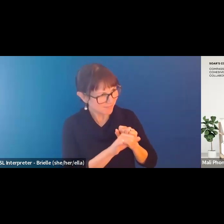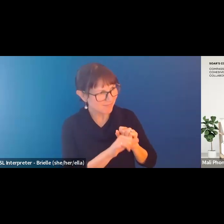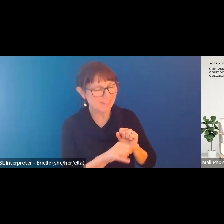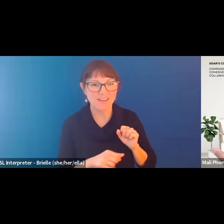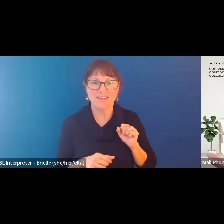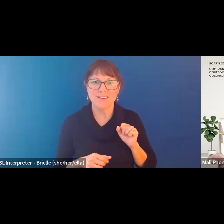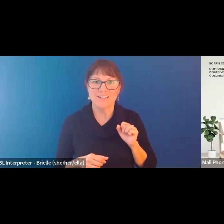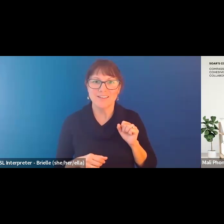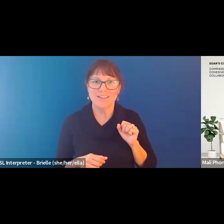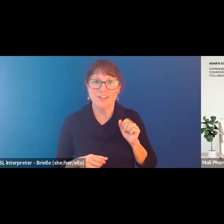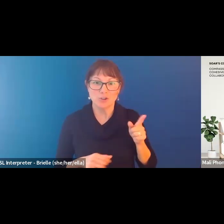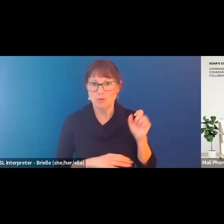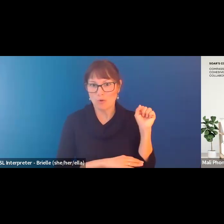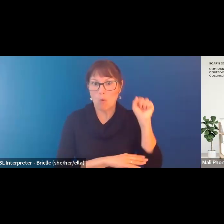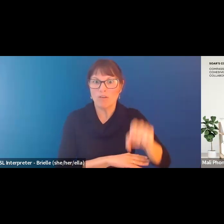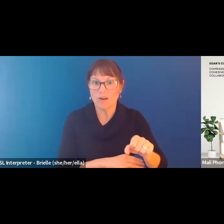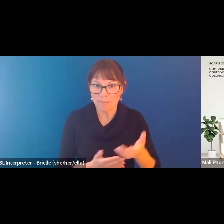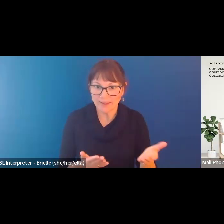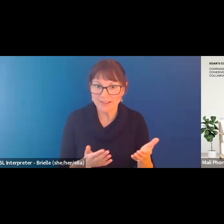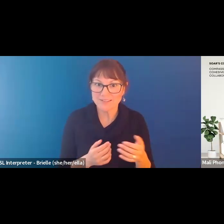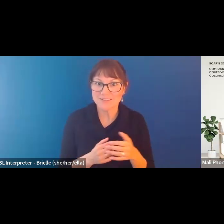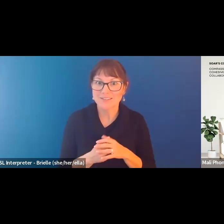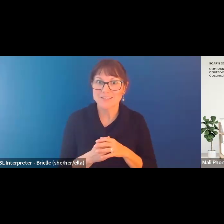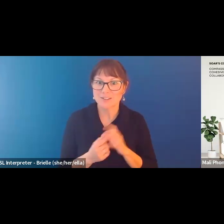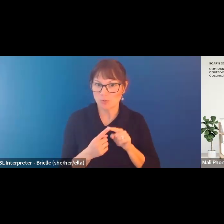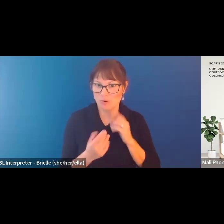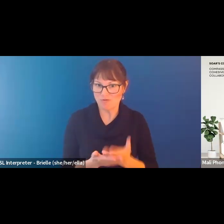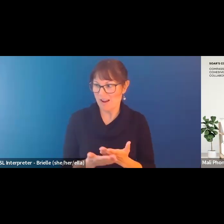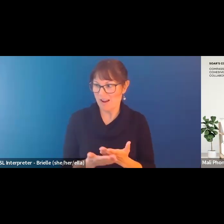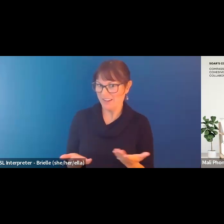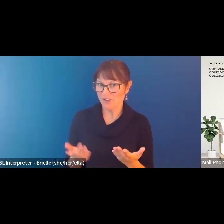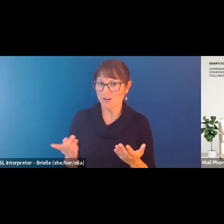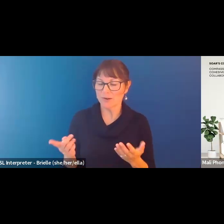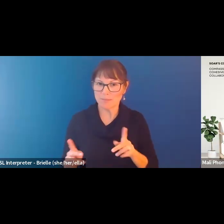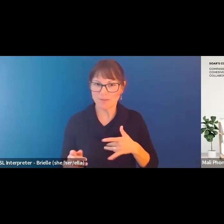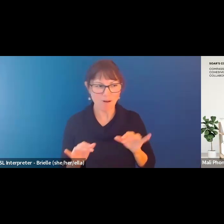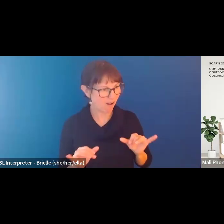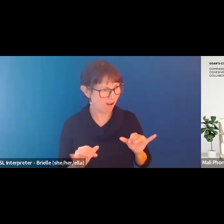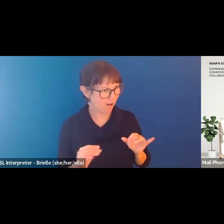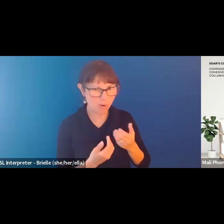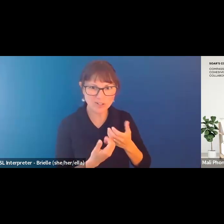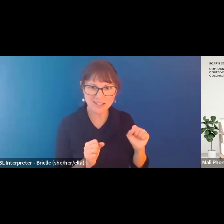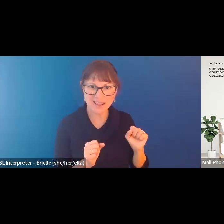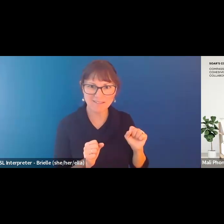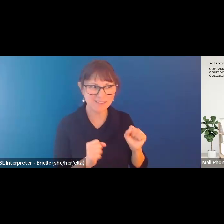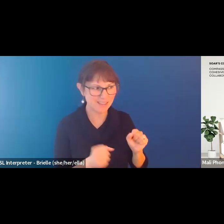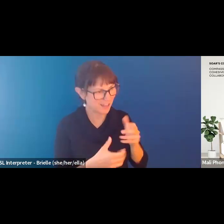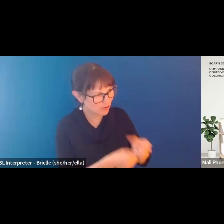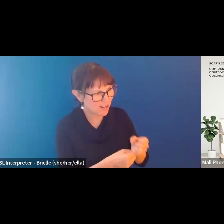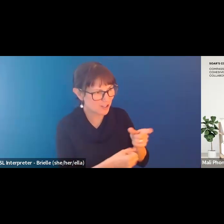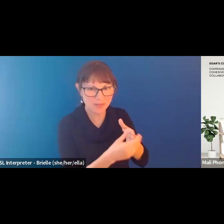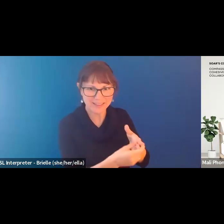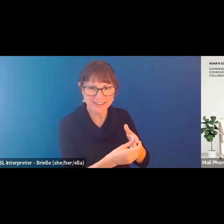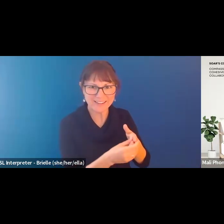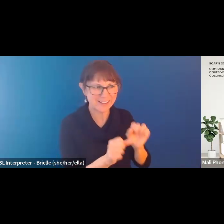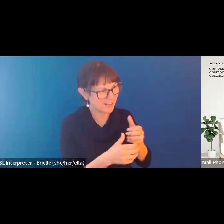become or overcome some things to get you where you are, they feel safer with you. They trust your leadership. They